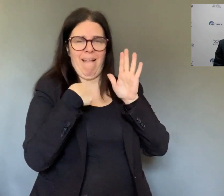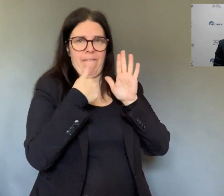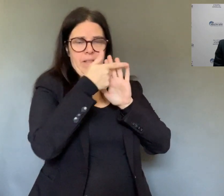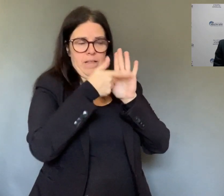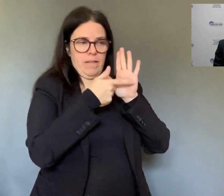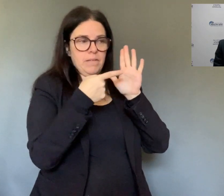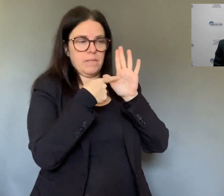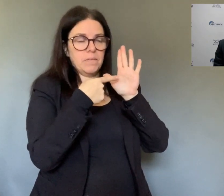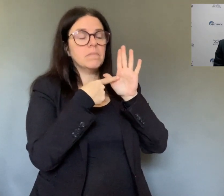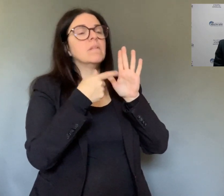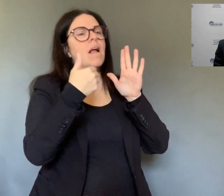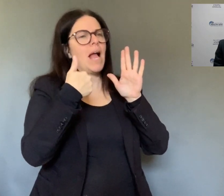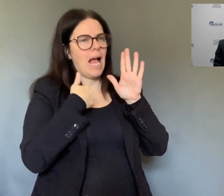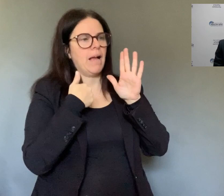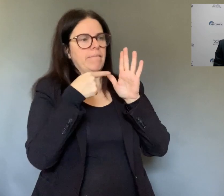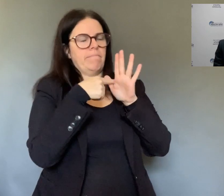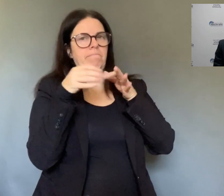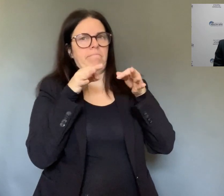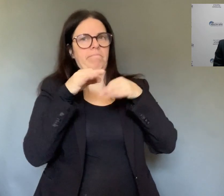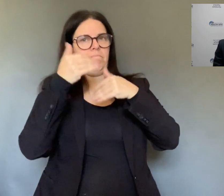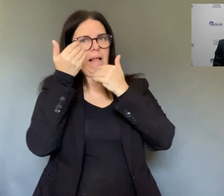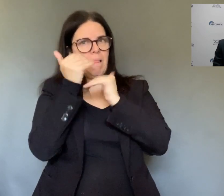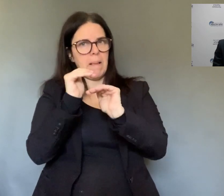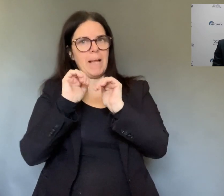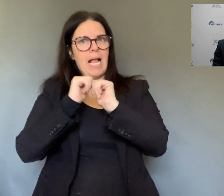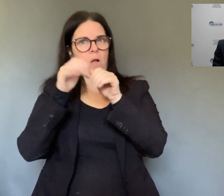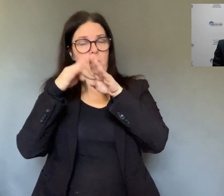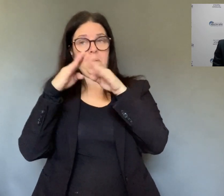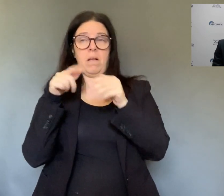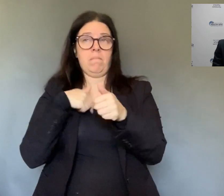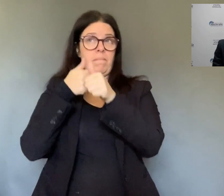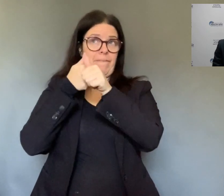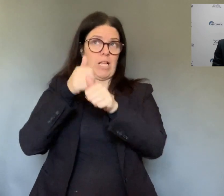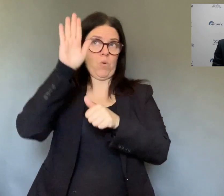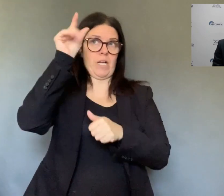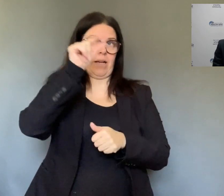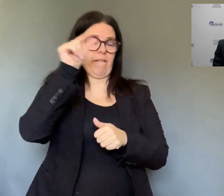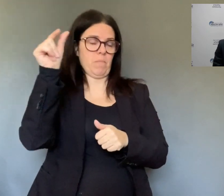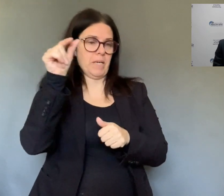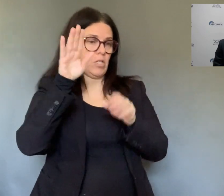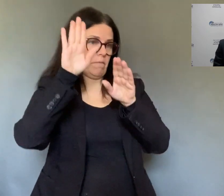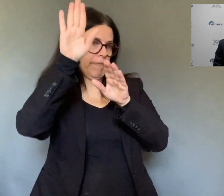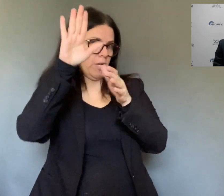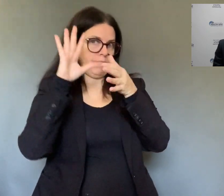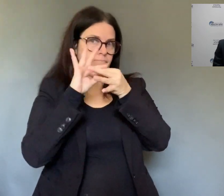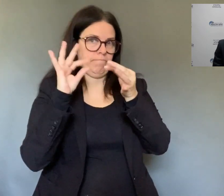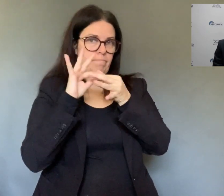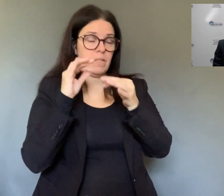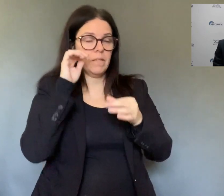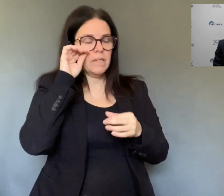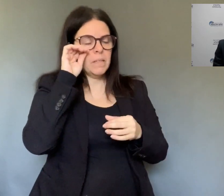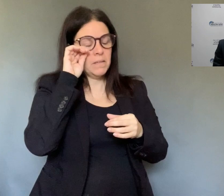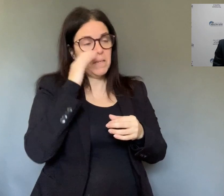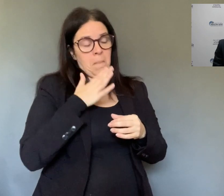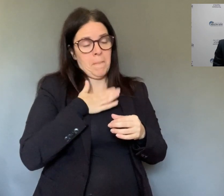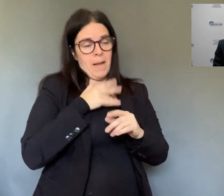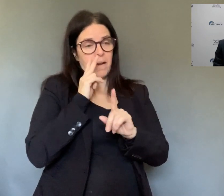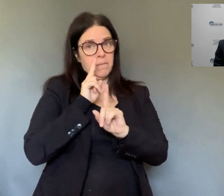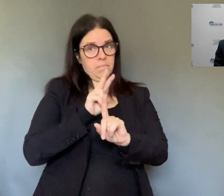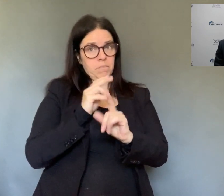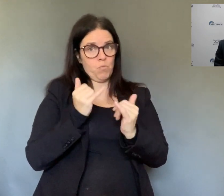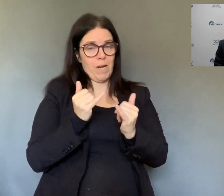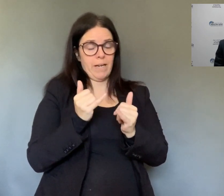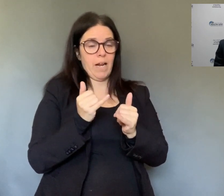these services are being operated. So we'll have to go with the provincial direction on that. At this point, I think the best option is